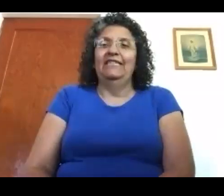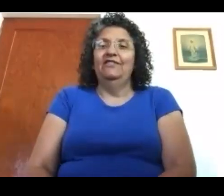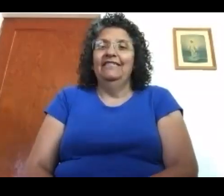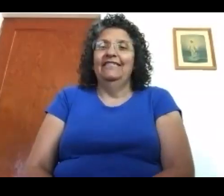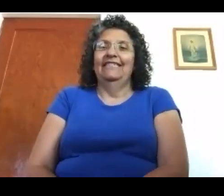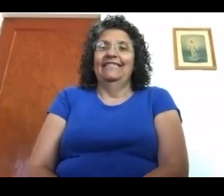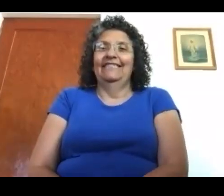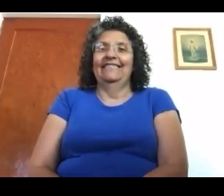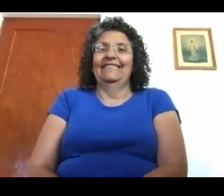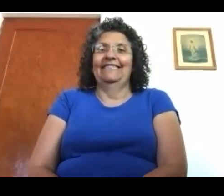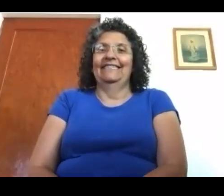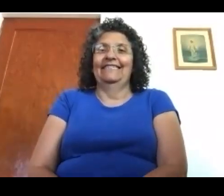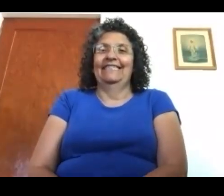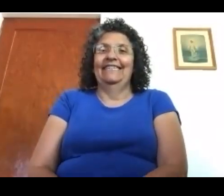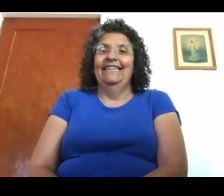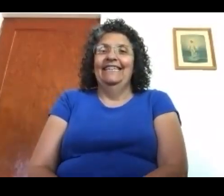Did you finish?